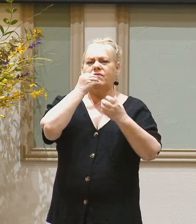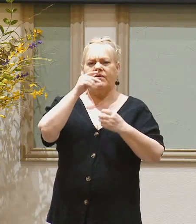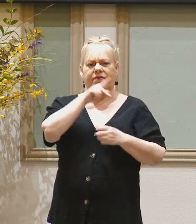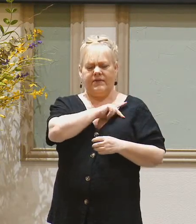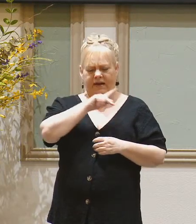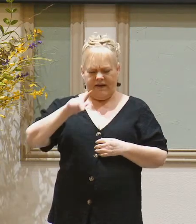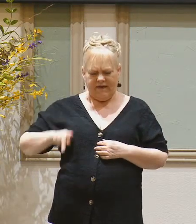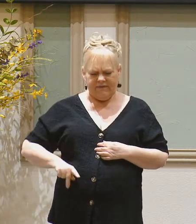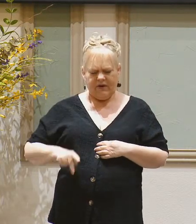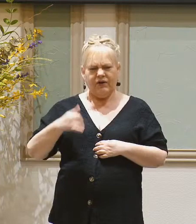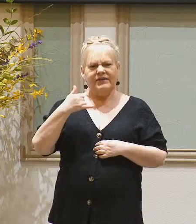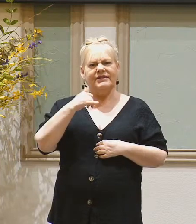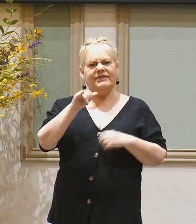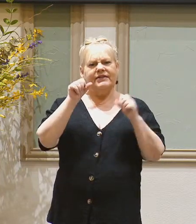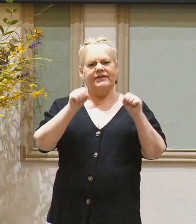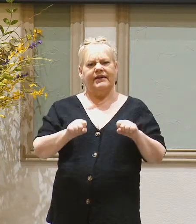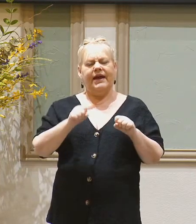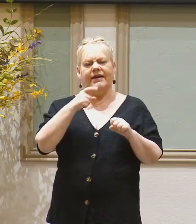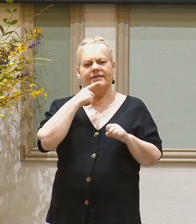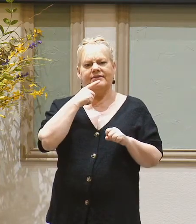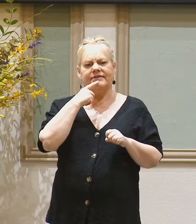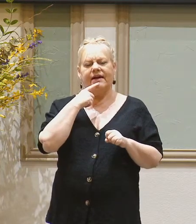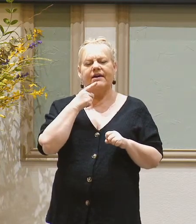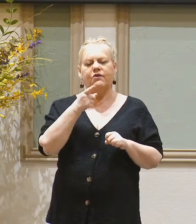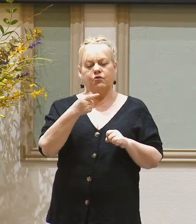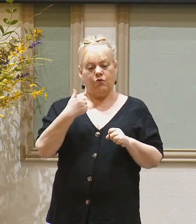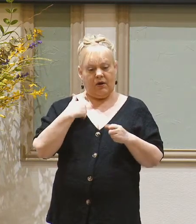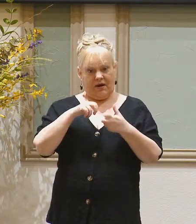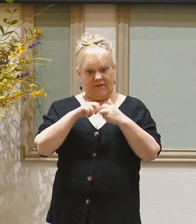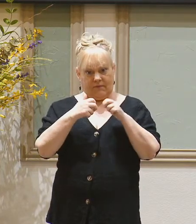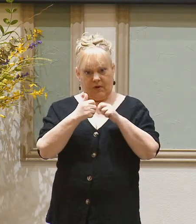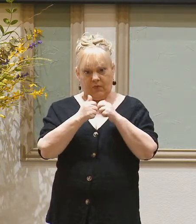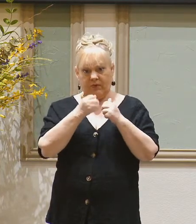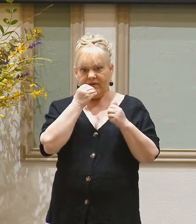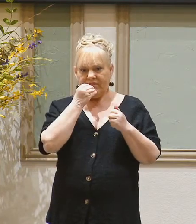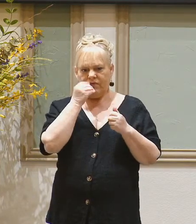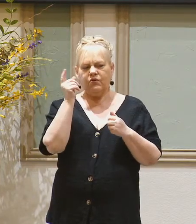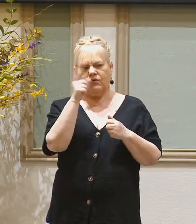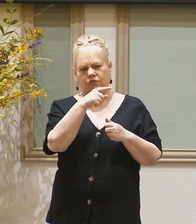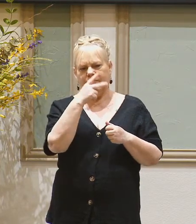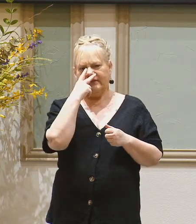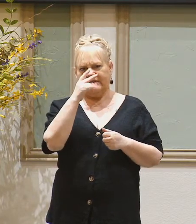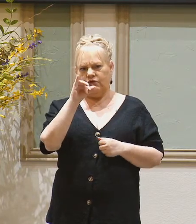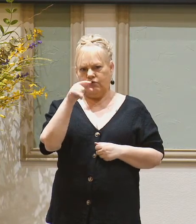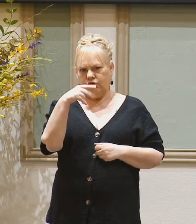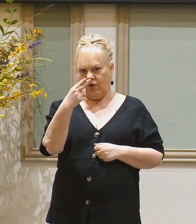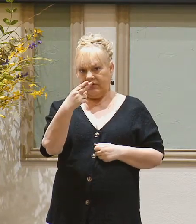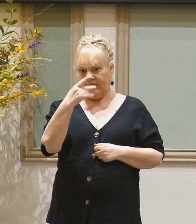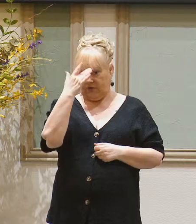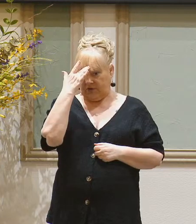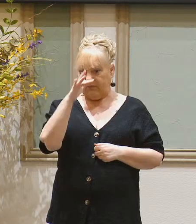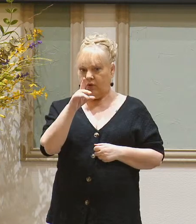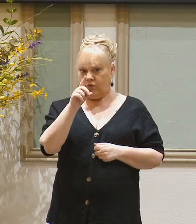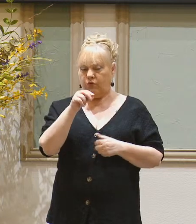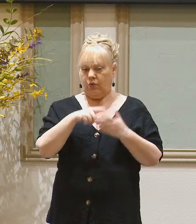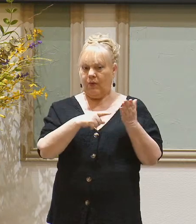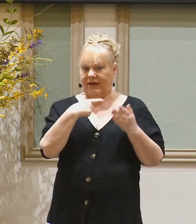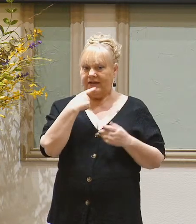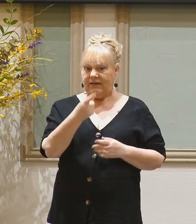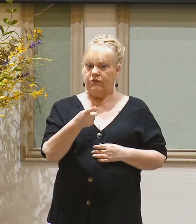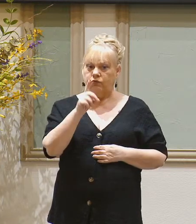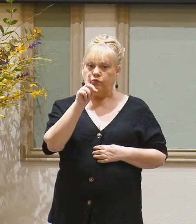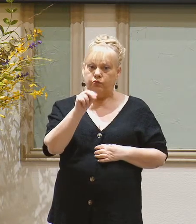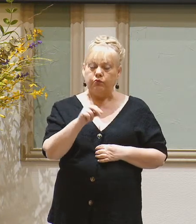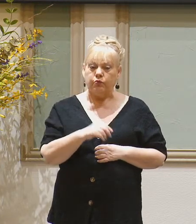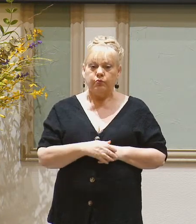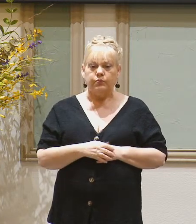Pharaoh was still able to say, you have a problem with food, you need to go talk to Joseph, and if you're smart, you'll do what Joseph tells you to do.